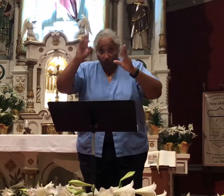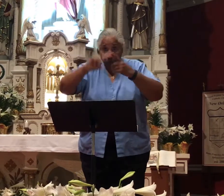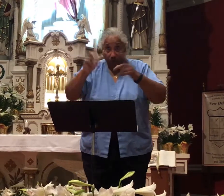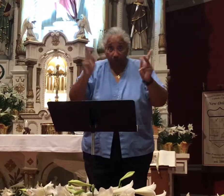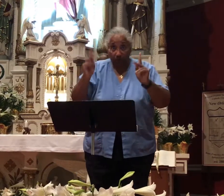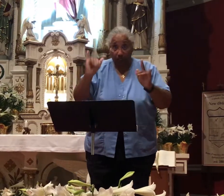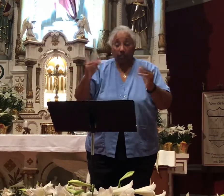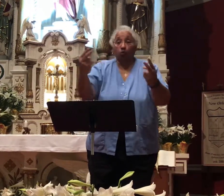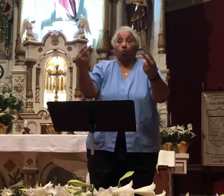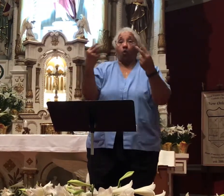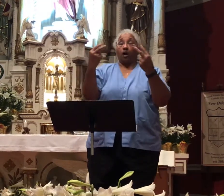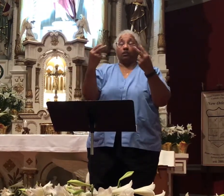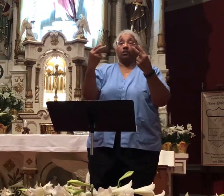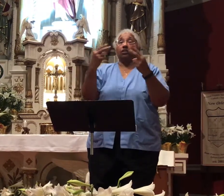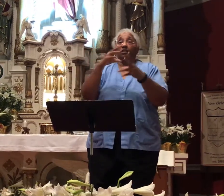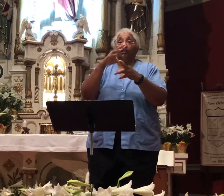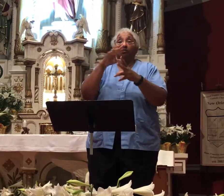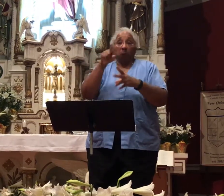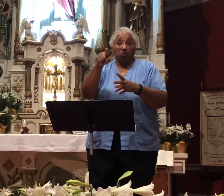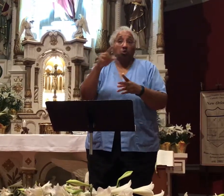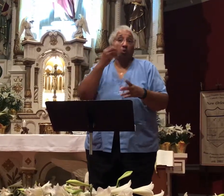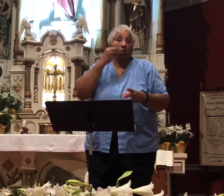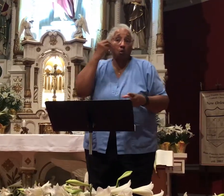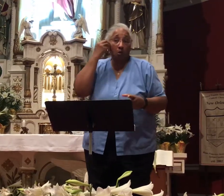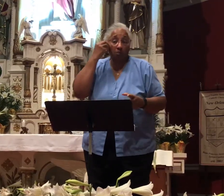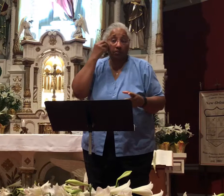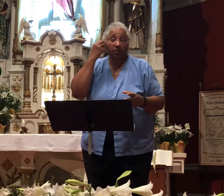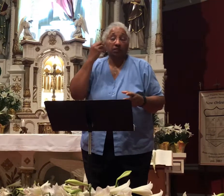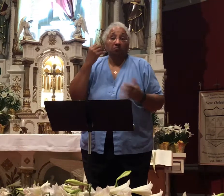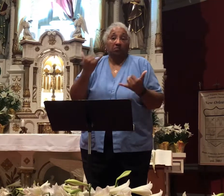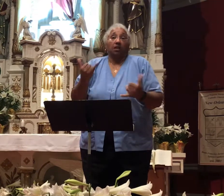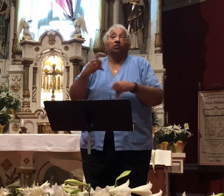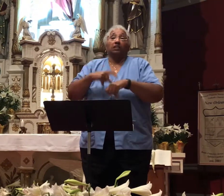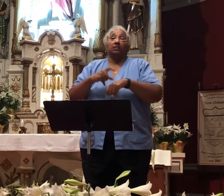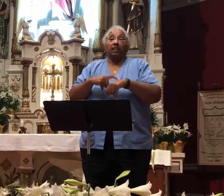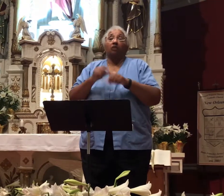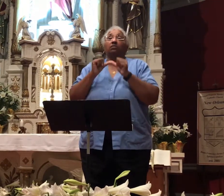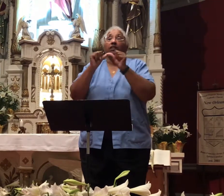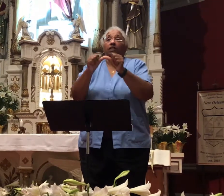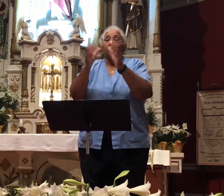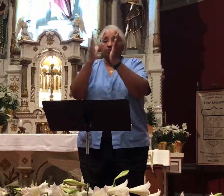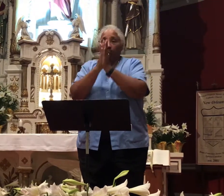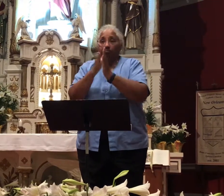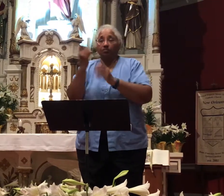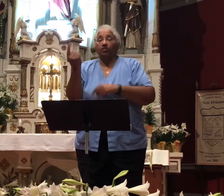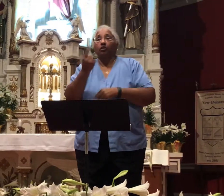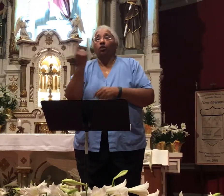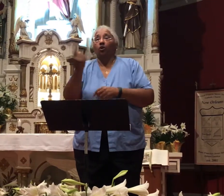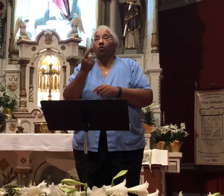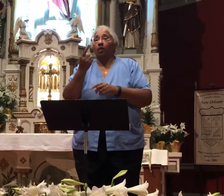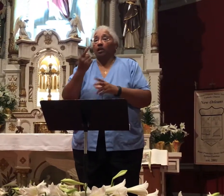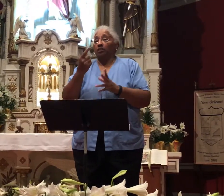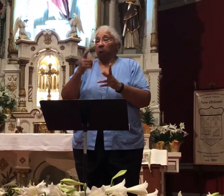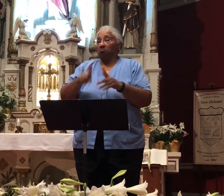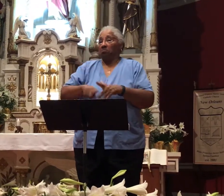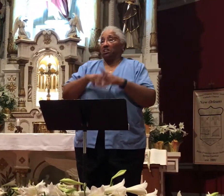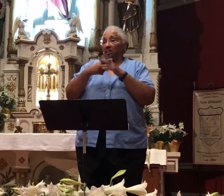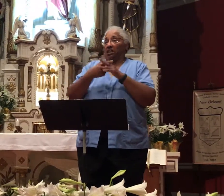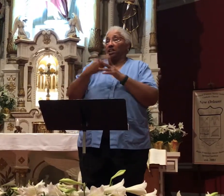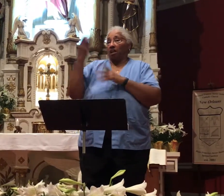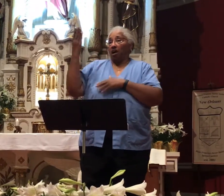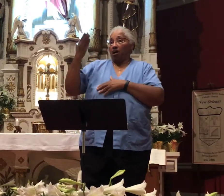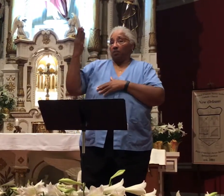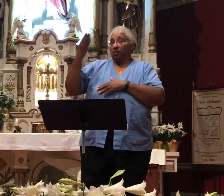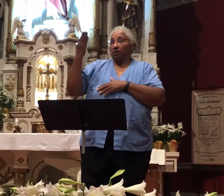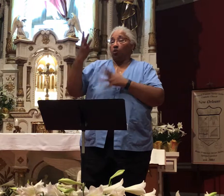homes. As we know, this is a time when we continue to pray, and I always make it the point in the beginning of the homily